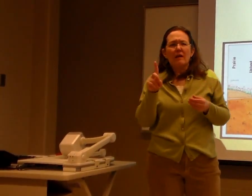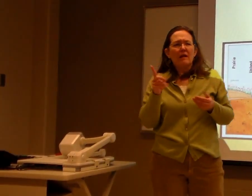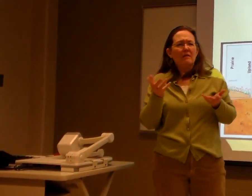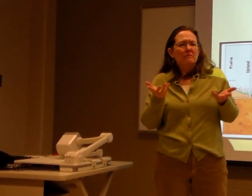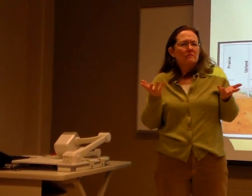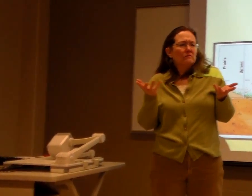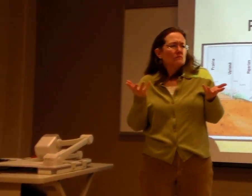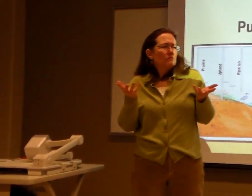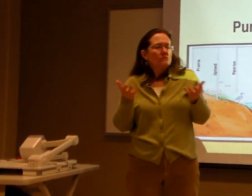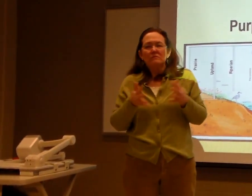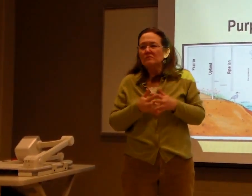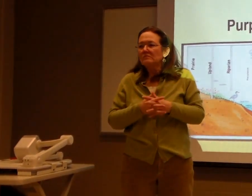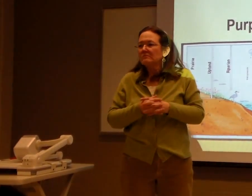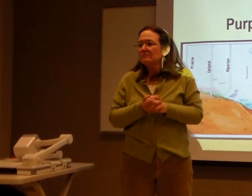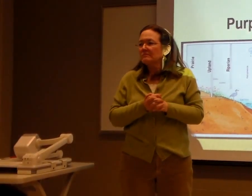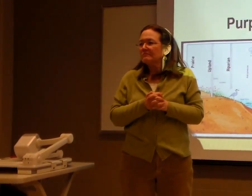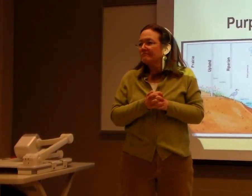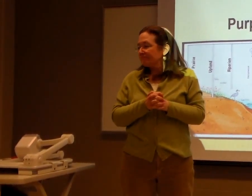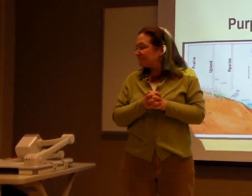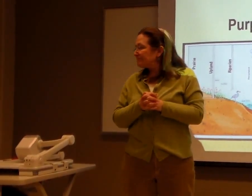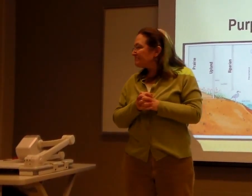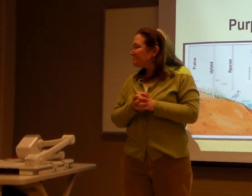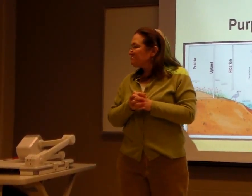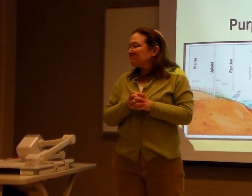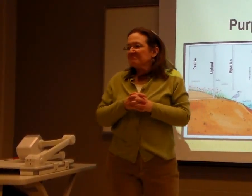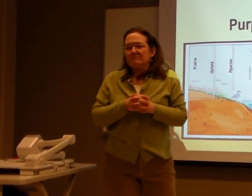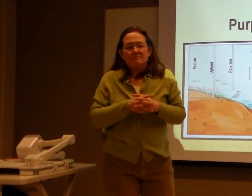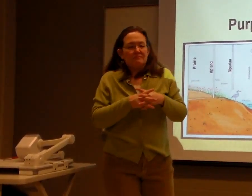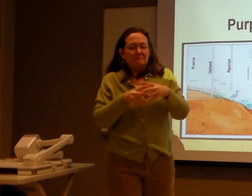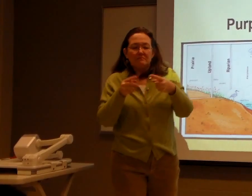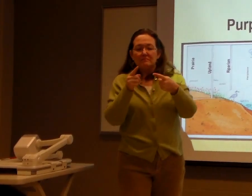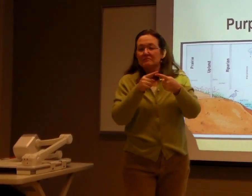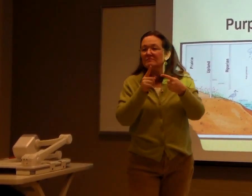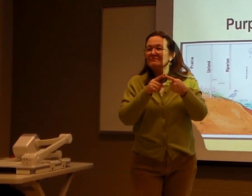it discusses what the purpose of wetlands are.